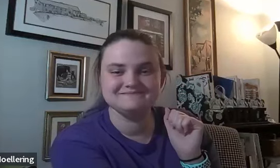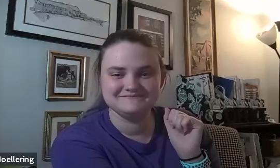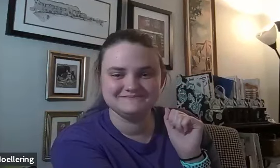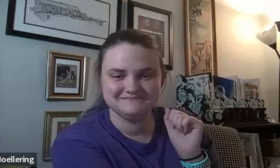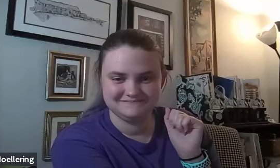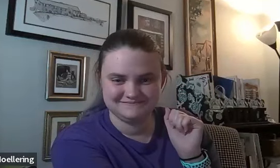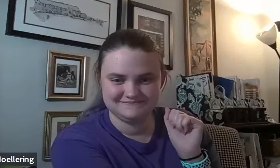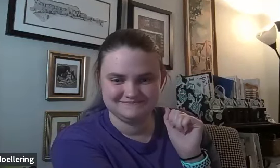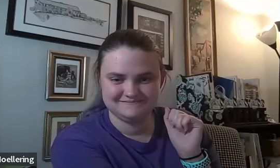Mm-hmm.